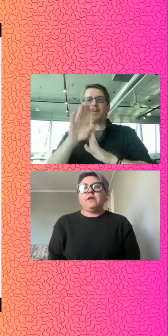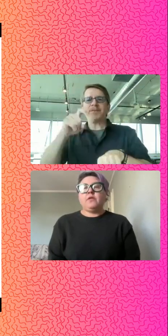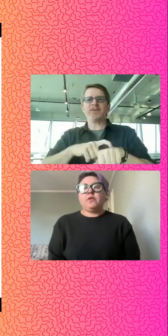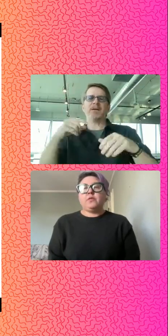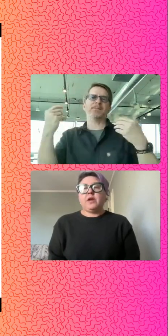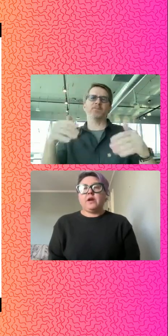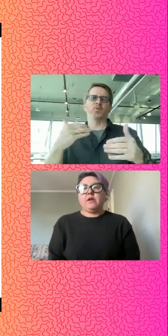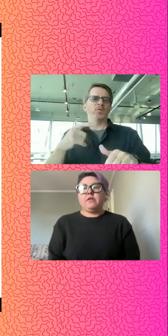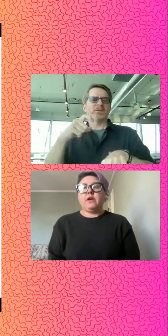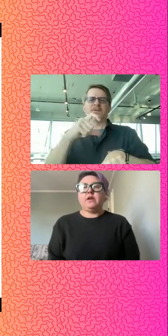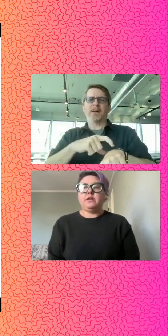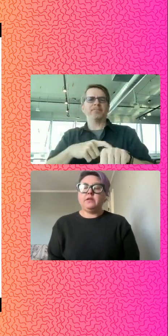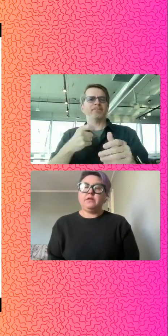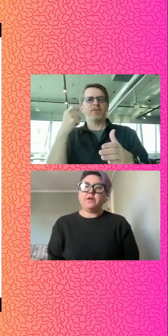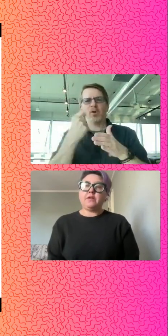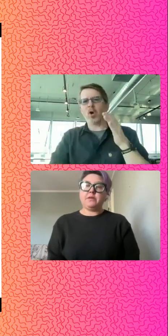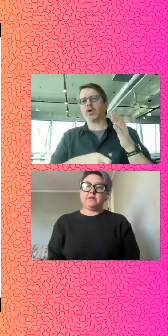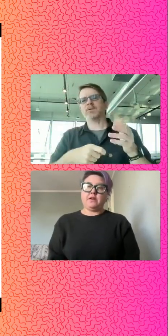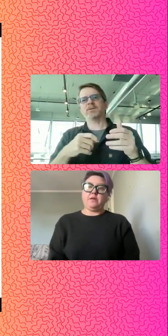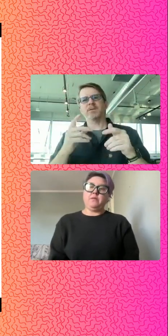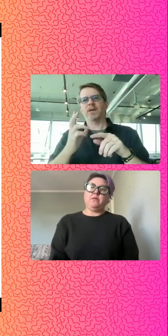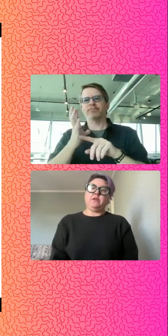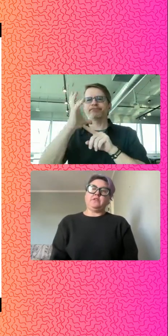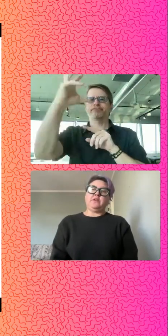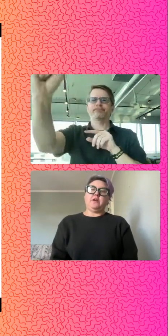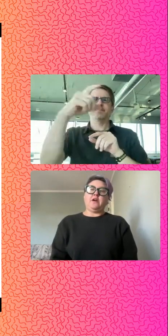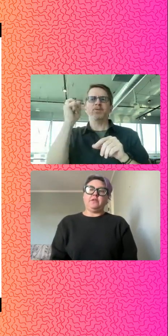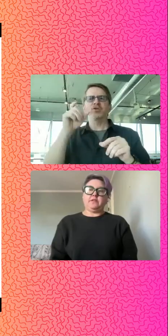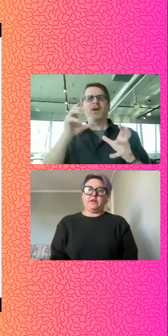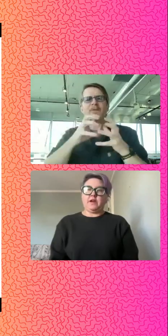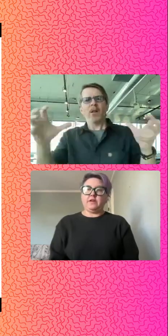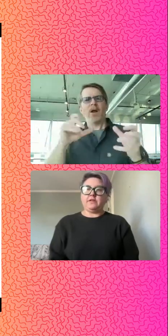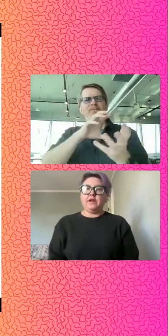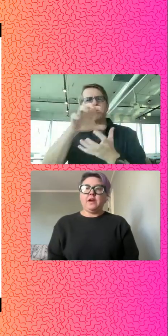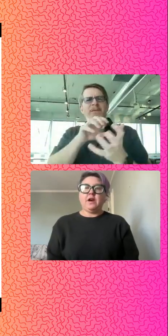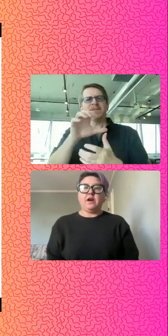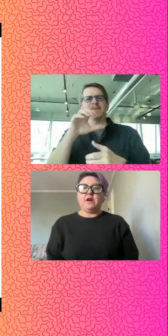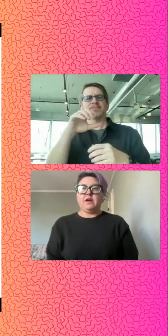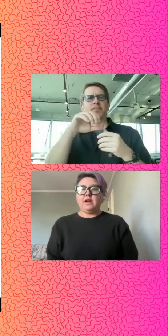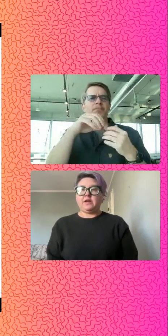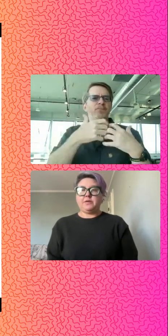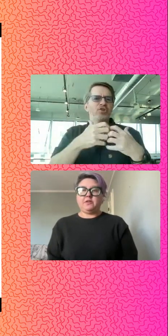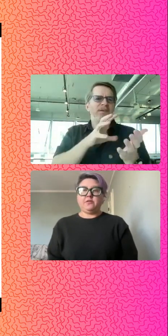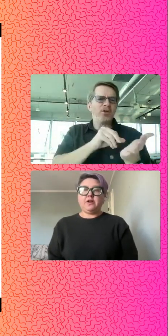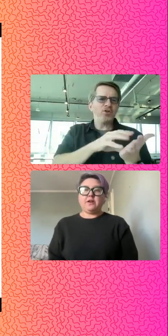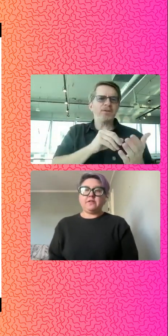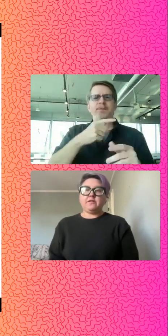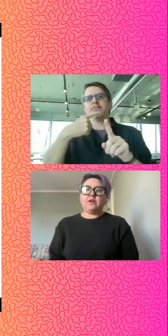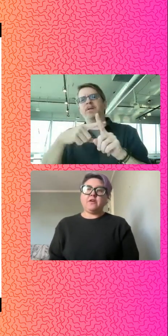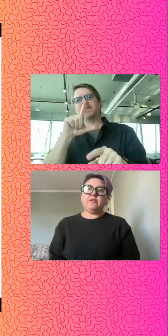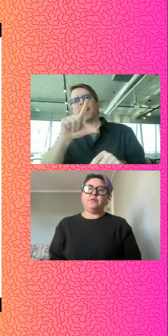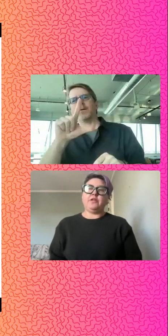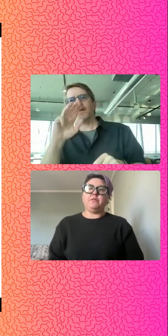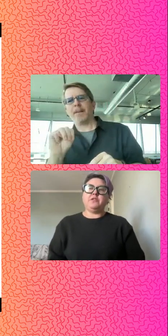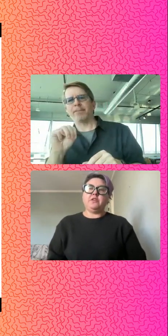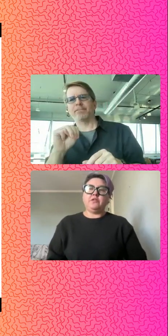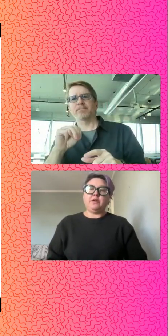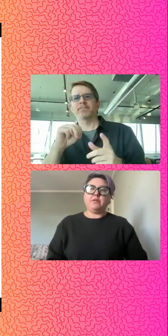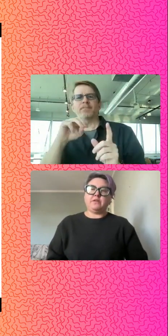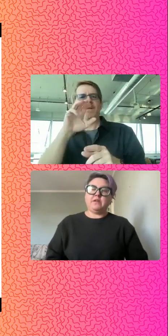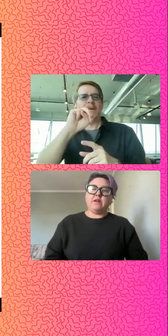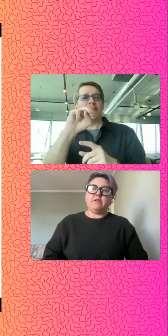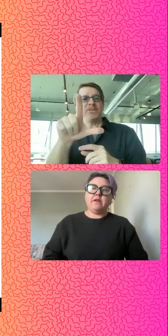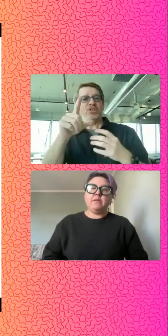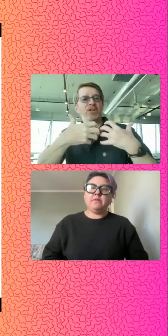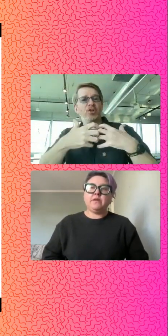And then, of course, we have the development time, which obviously has exponential costs involved with machine